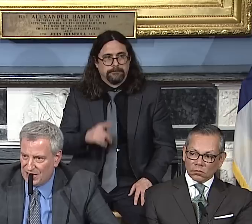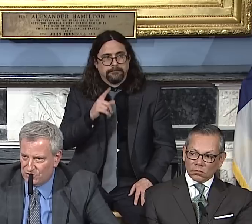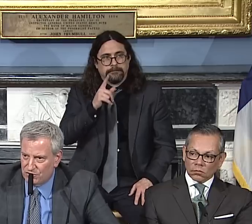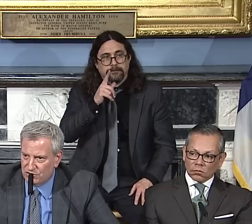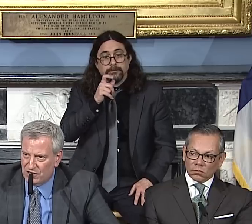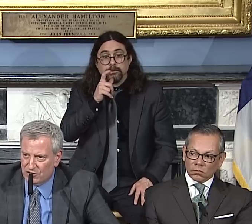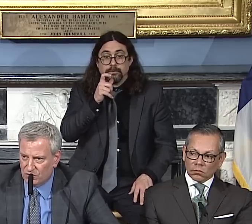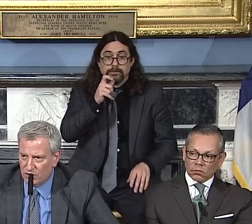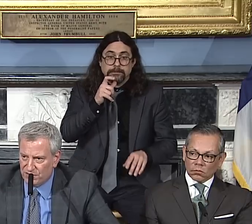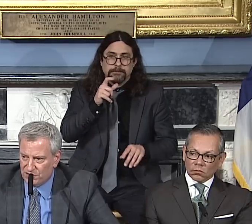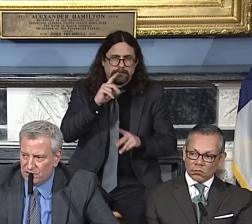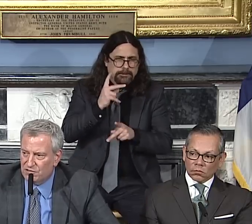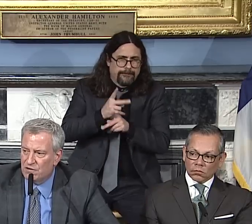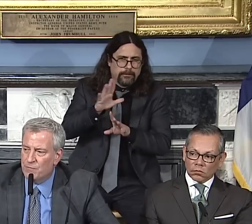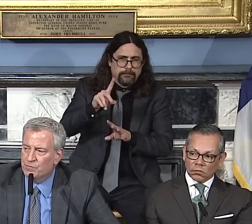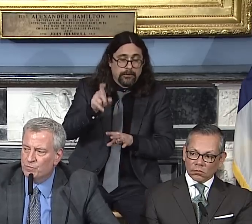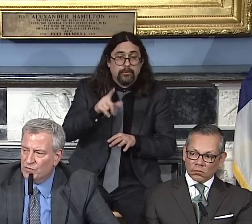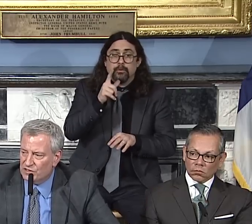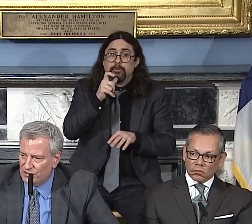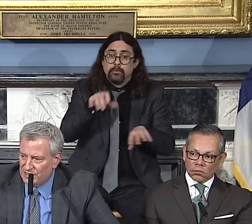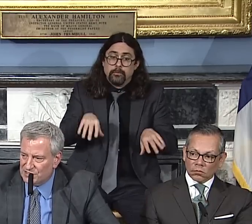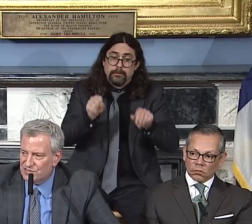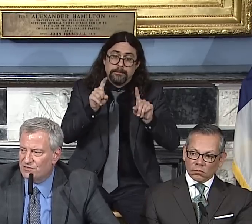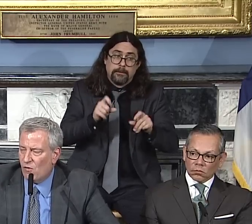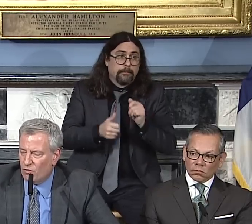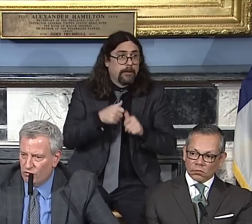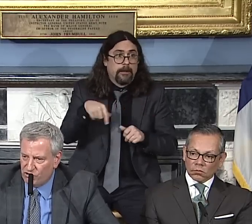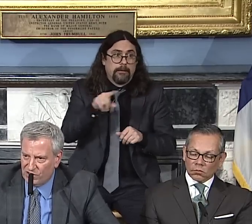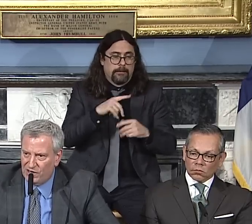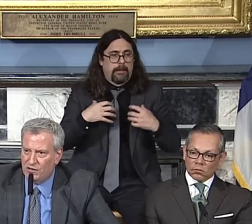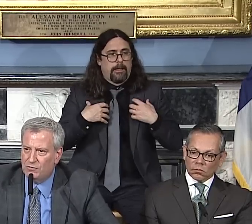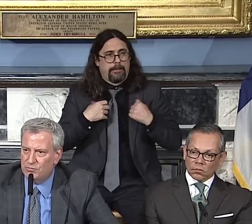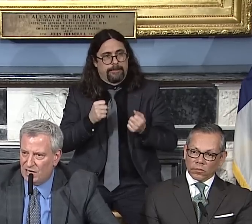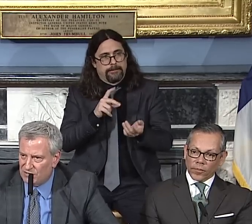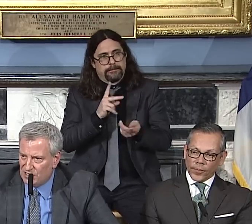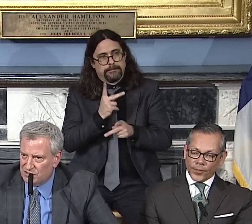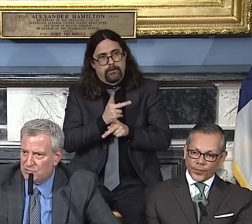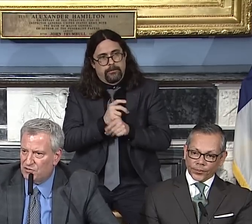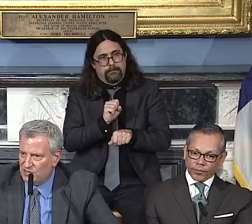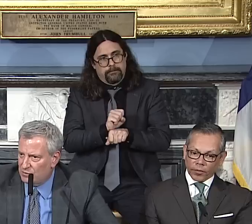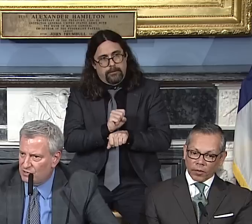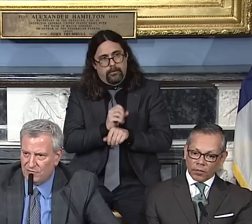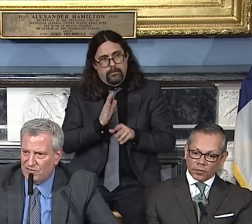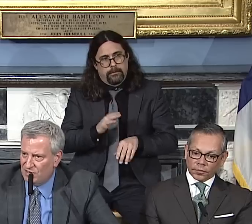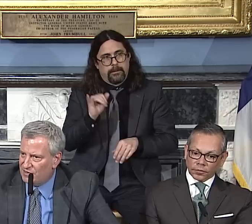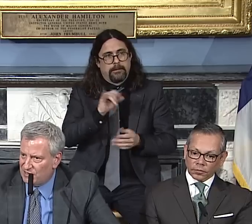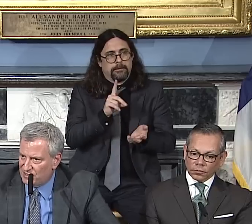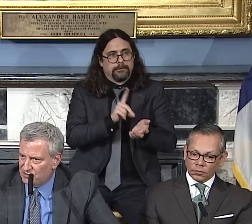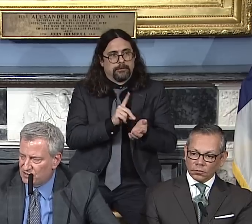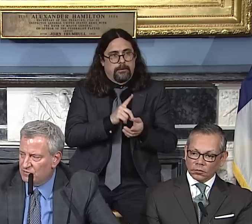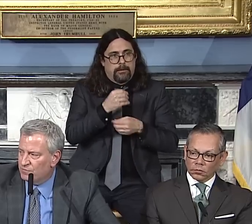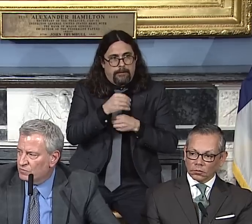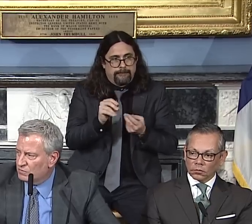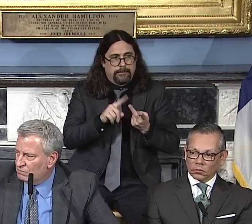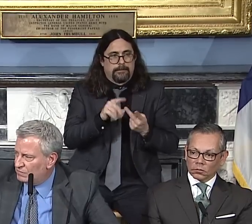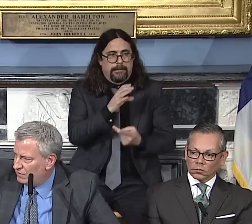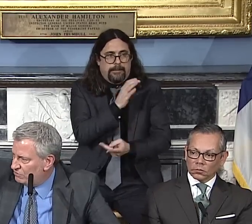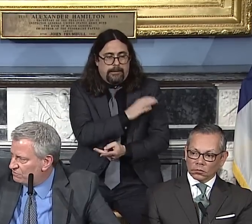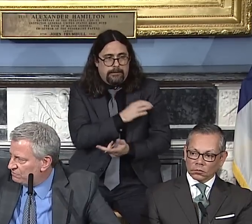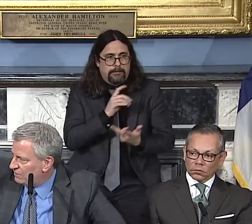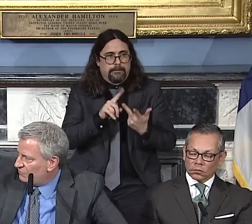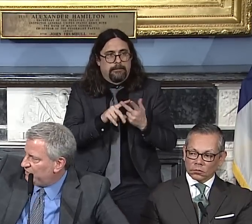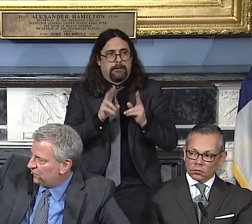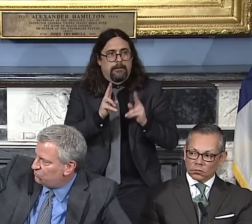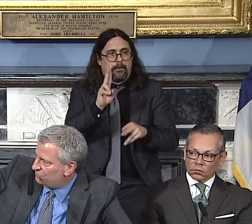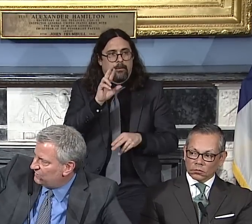It's doctors, doctor offices, clinics, urgent care, private hospitals, nonprofits. None of that is us. Then